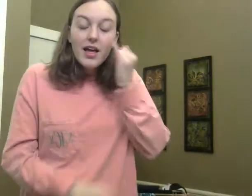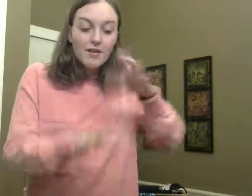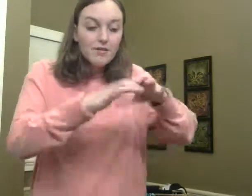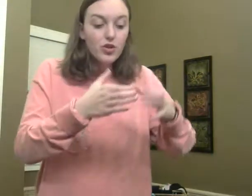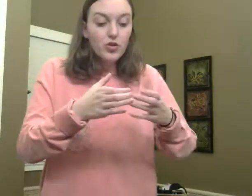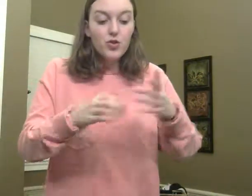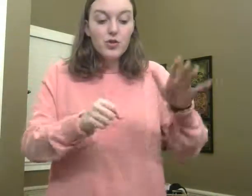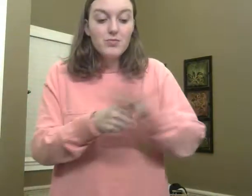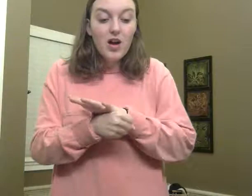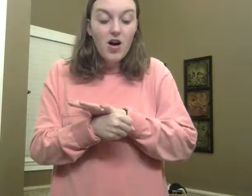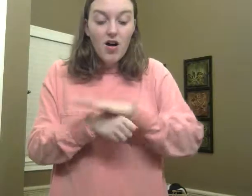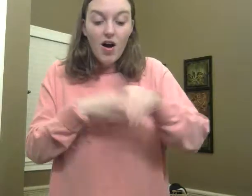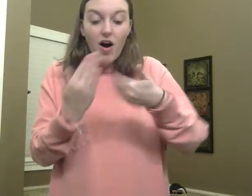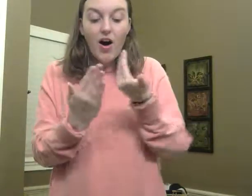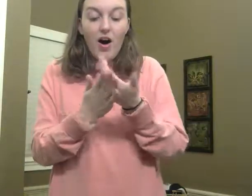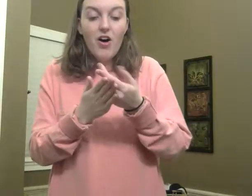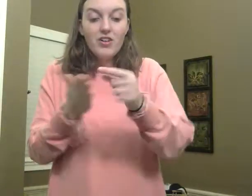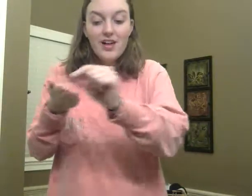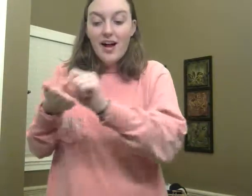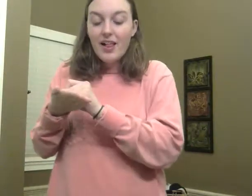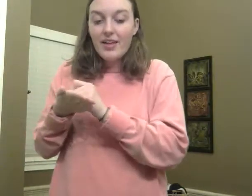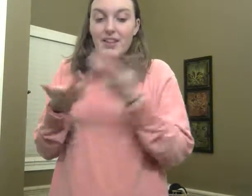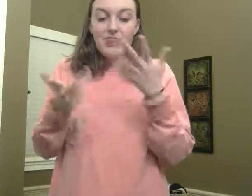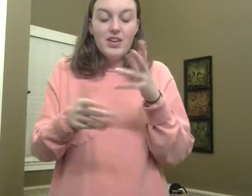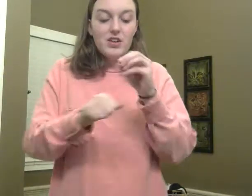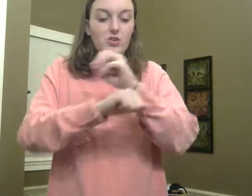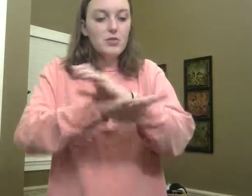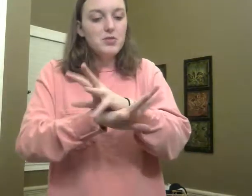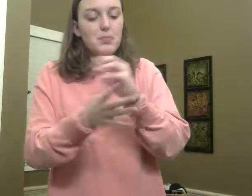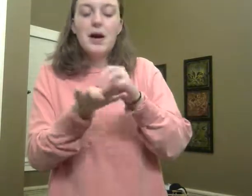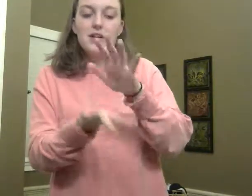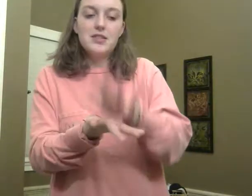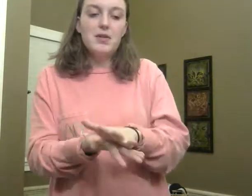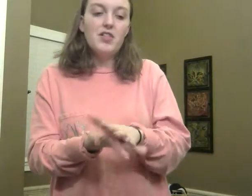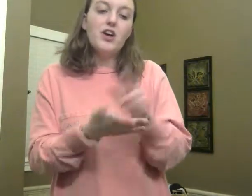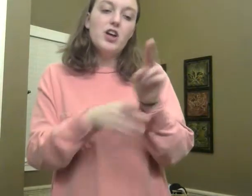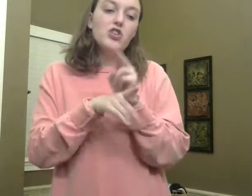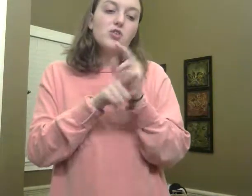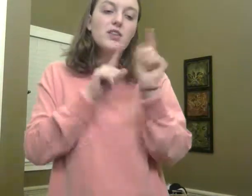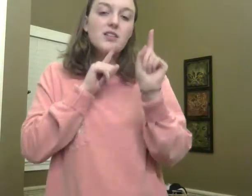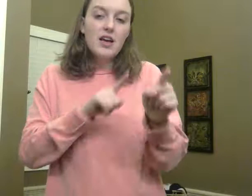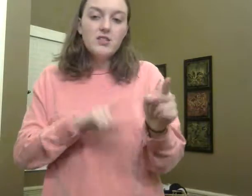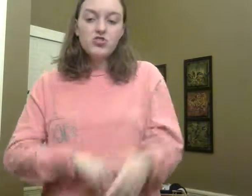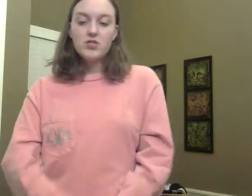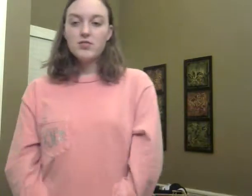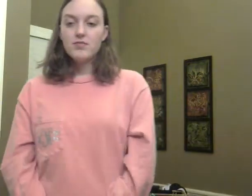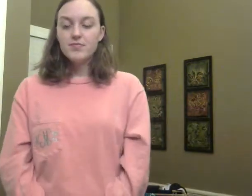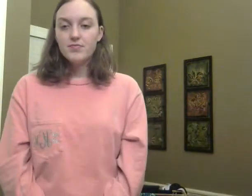be able to use it. Does everyone have it? Okay, now you can. Now go. That's it. Go in the land when